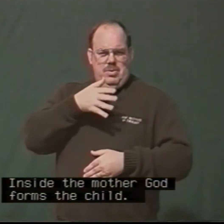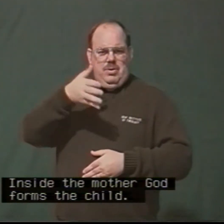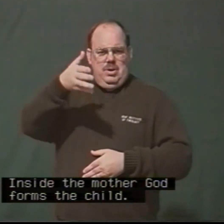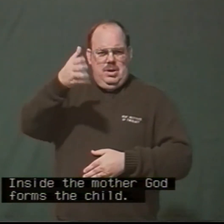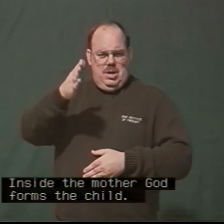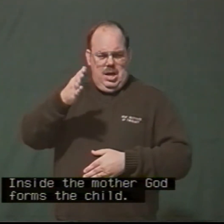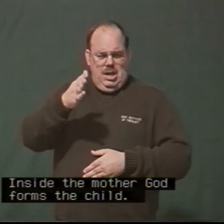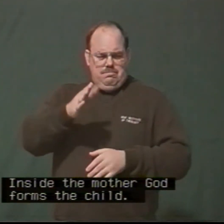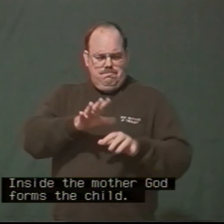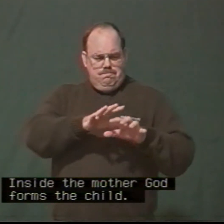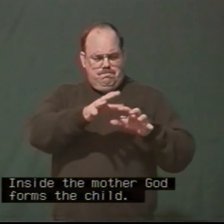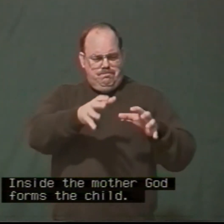child.